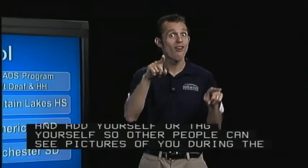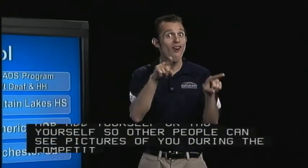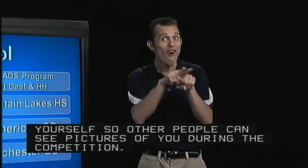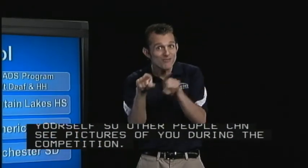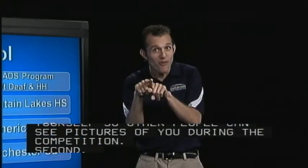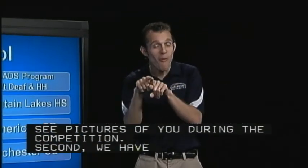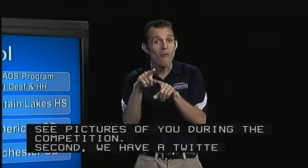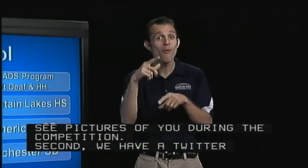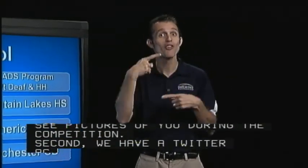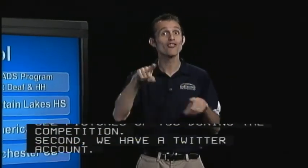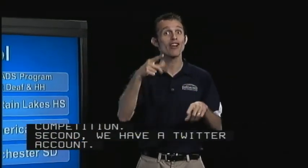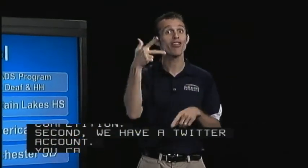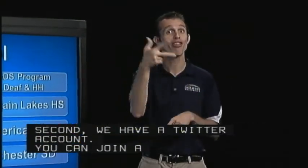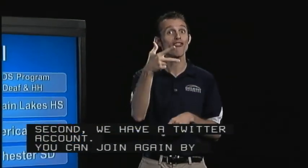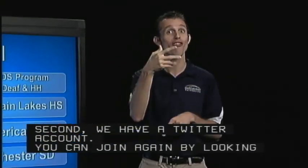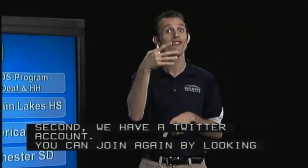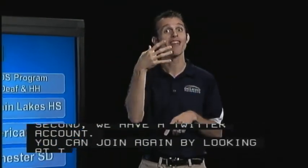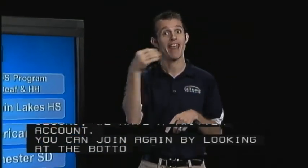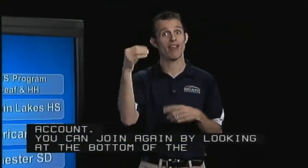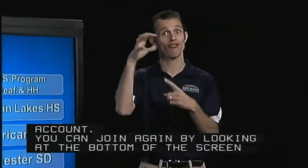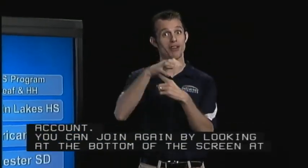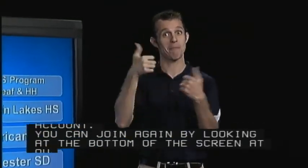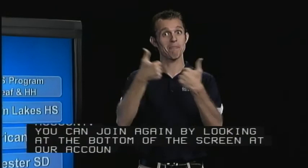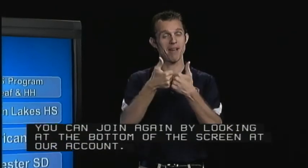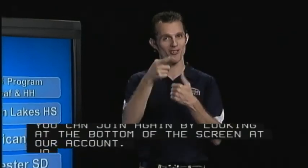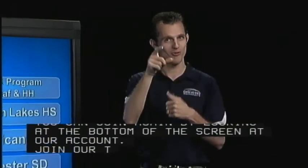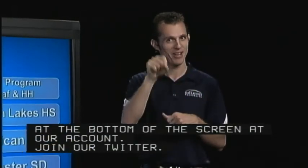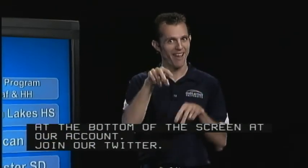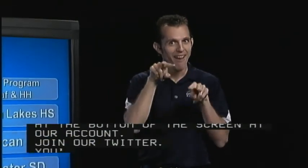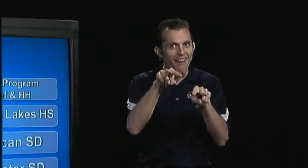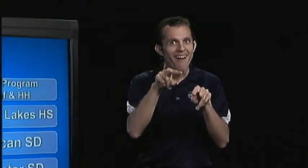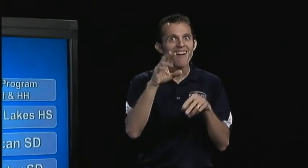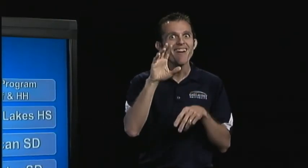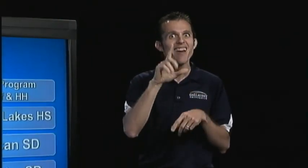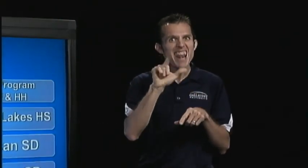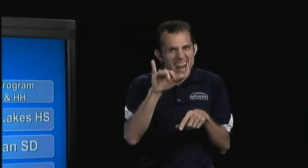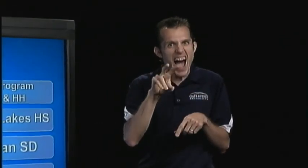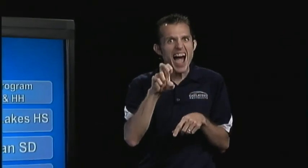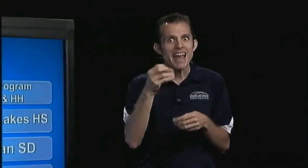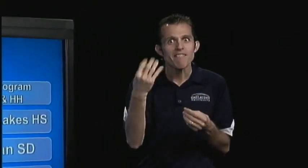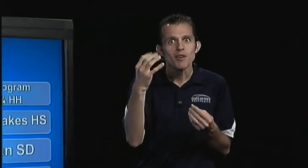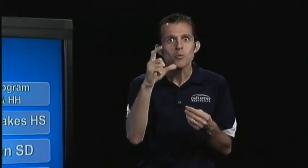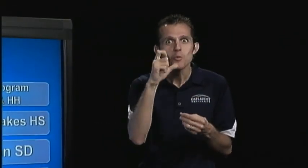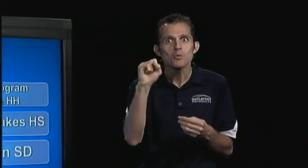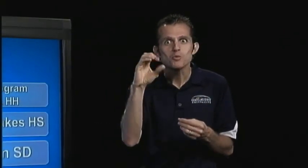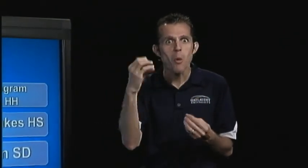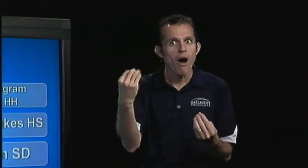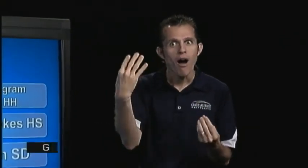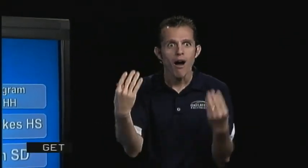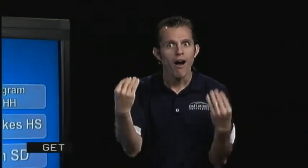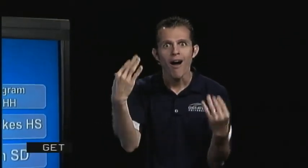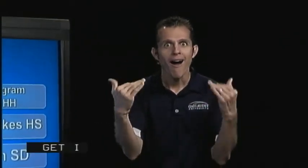information announcements. And also during the third and championship matches, you can see live